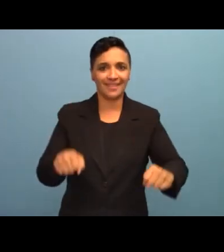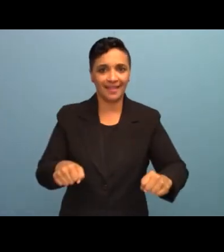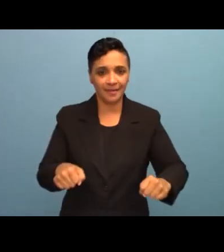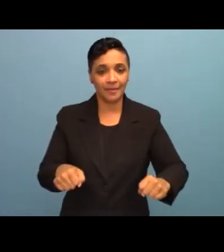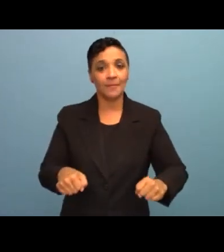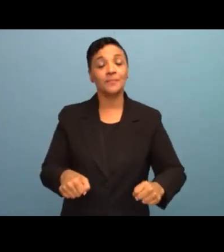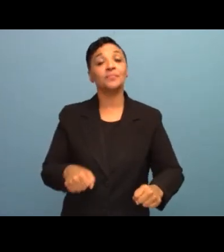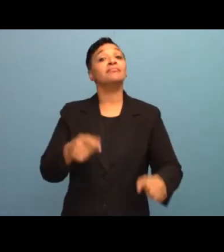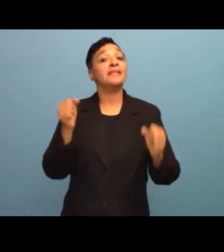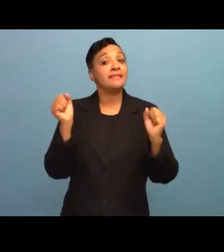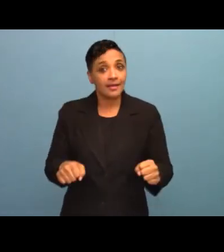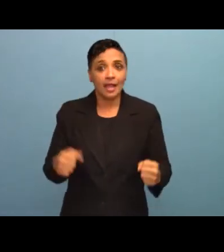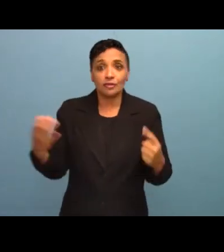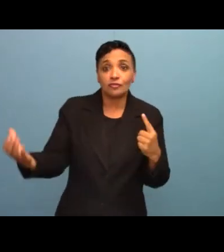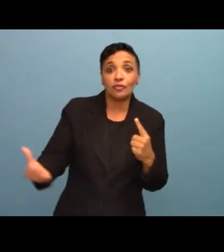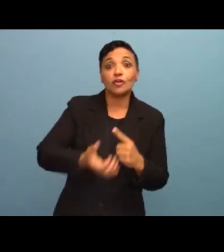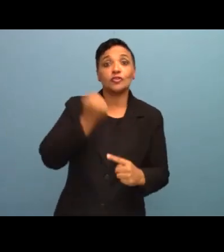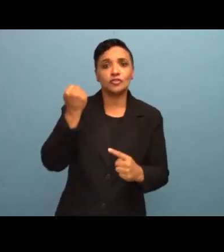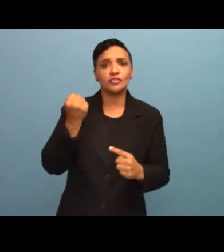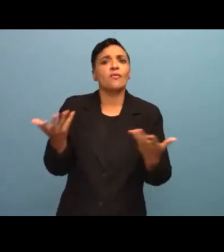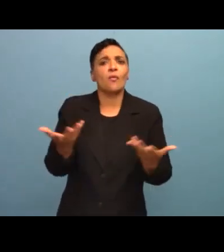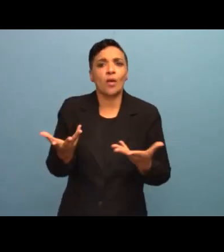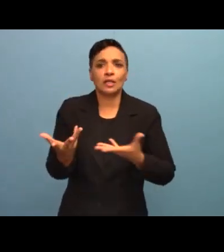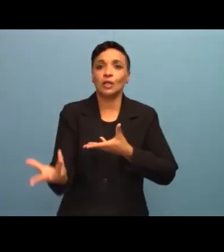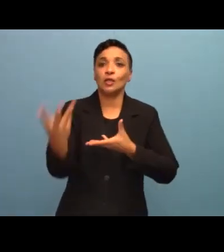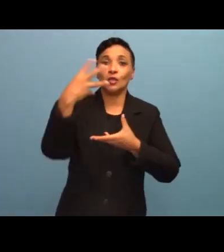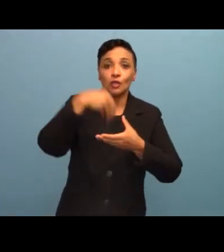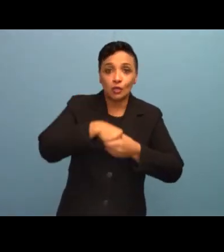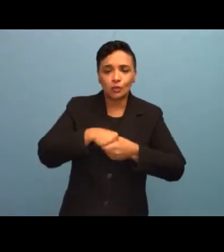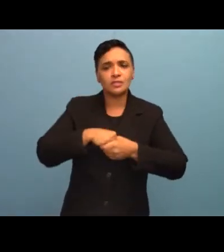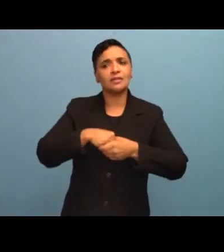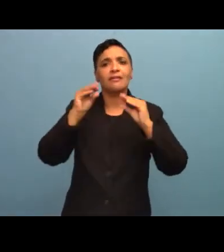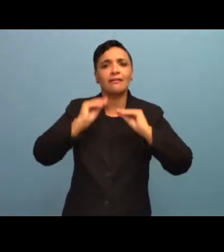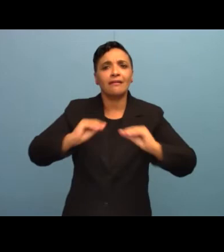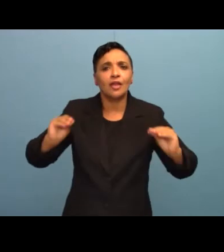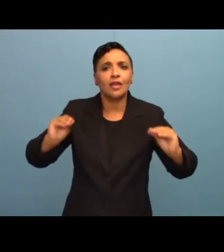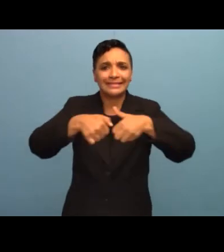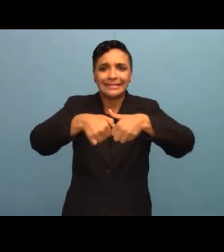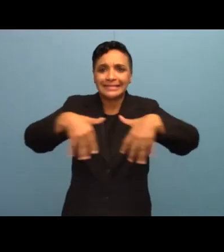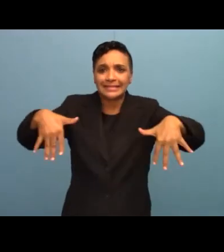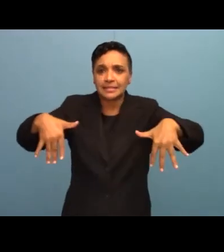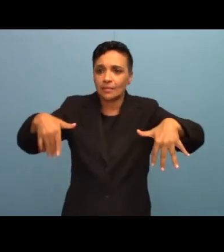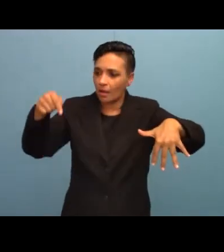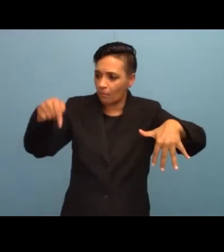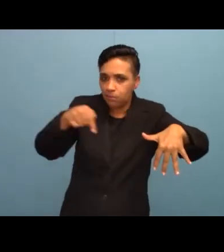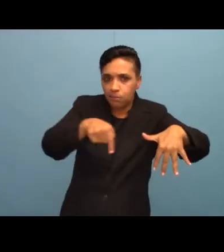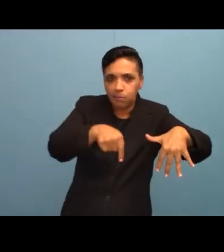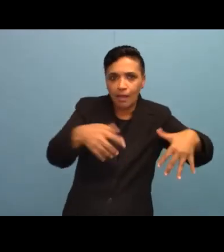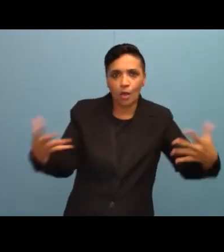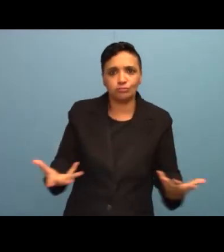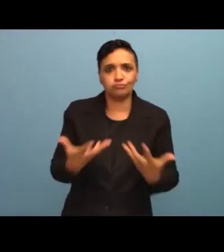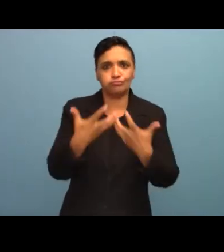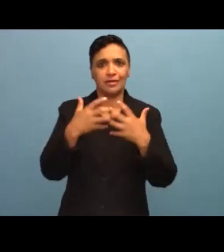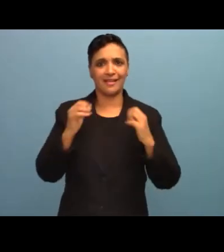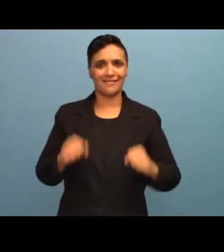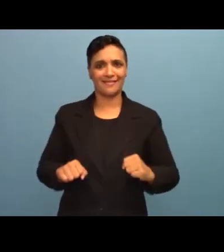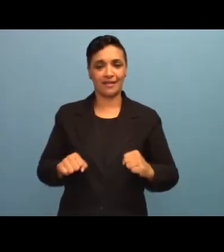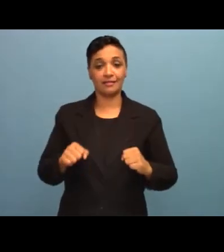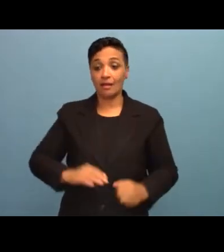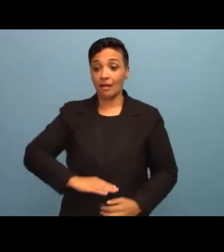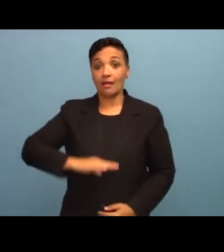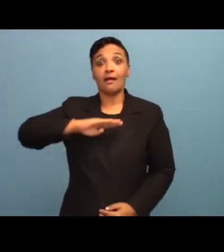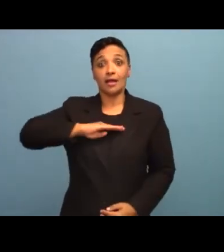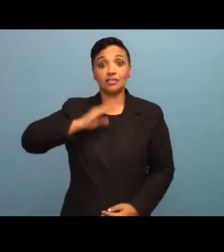the achievement of inclusive education systems and enhancing our next generation's future quality of life and